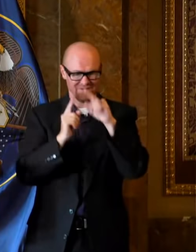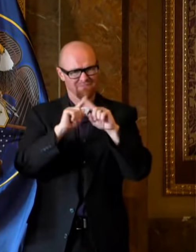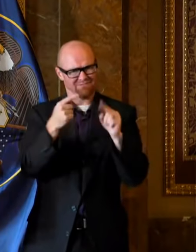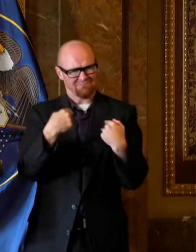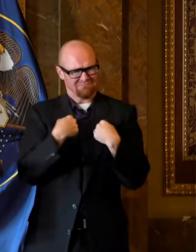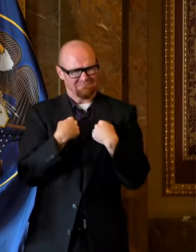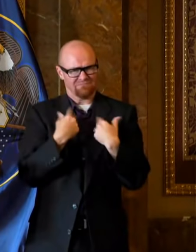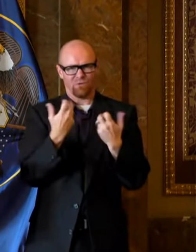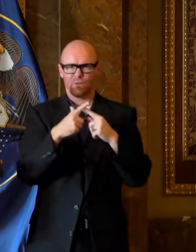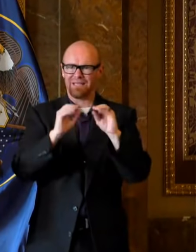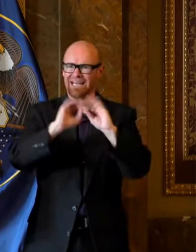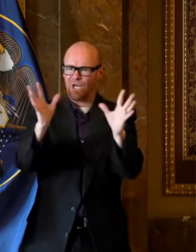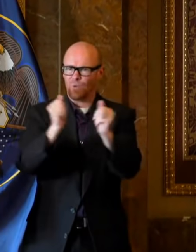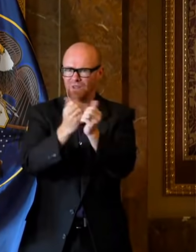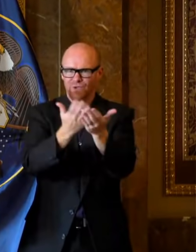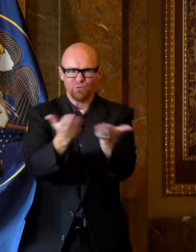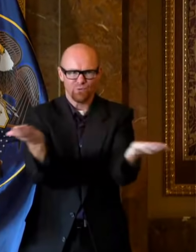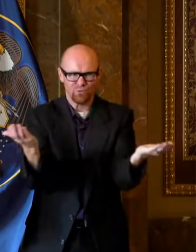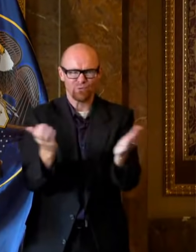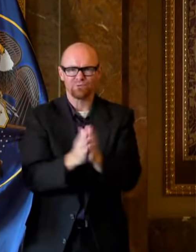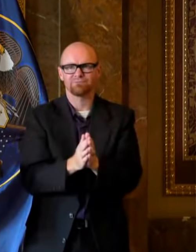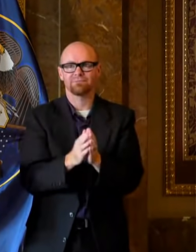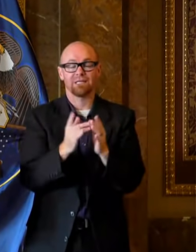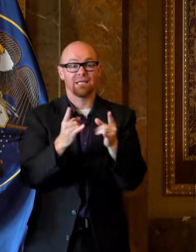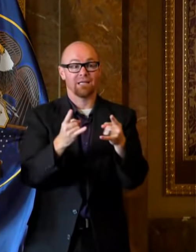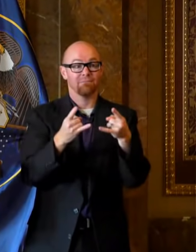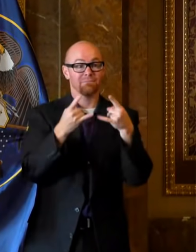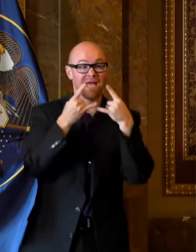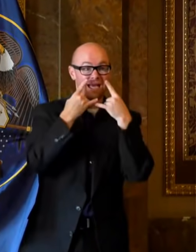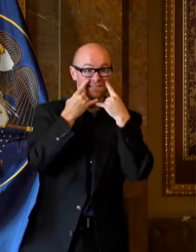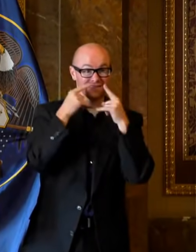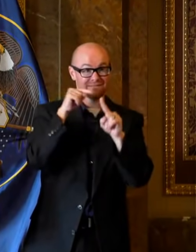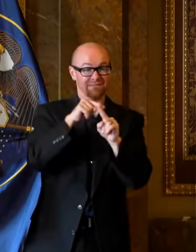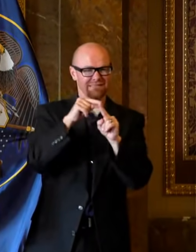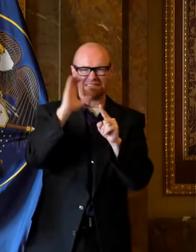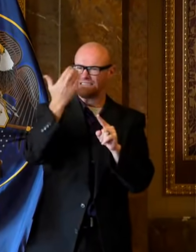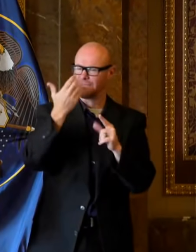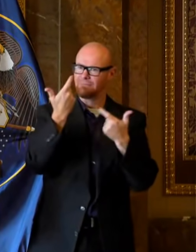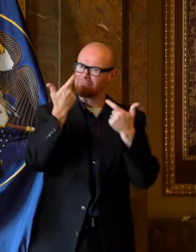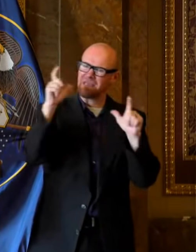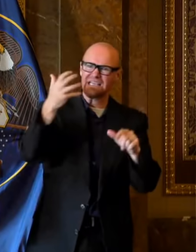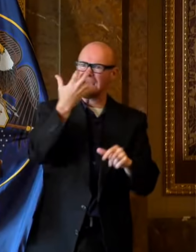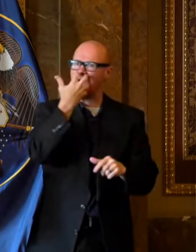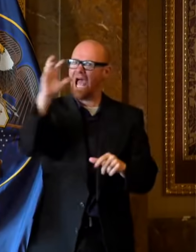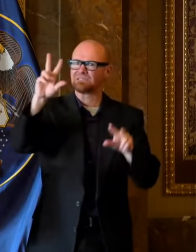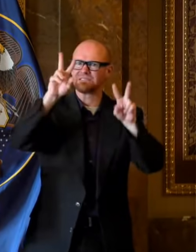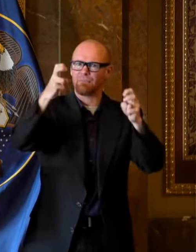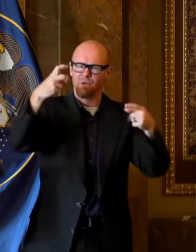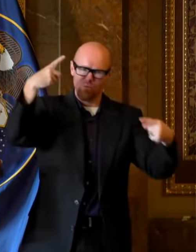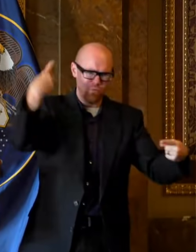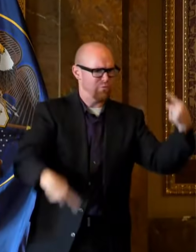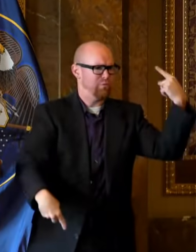is. Again, the mask thing is so blown out of proportion.